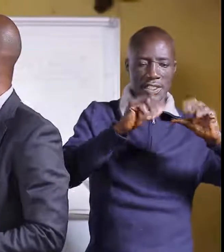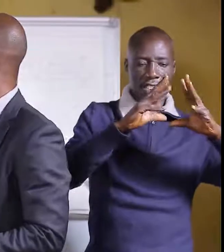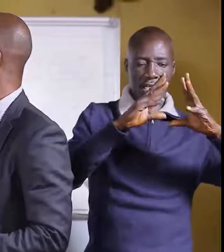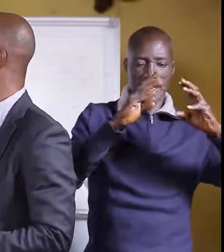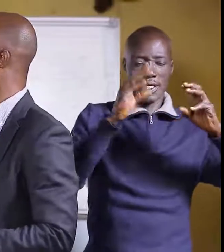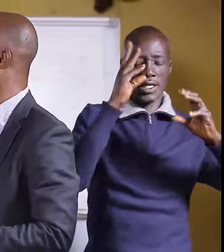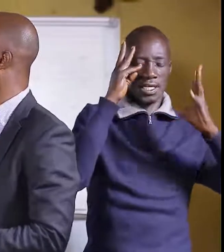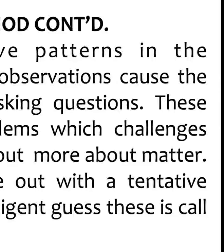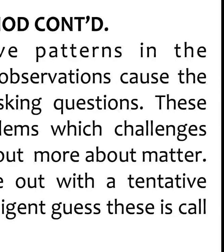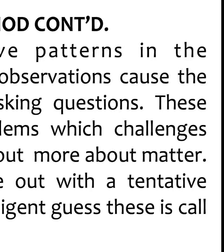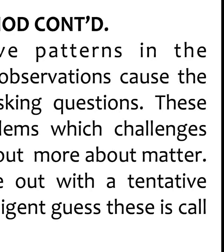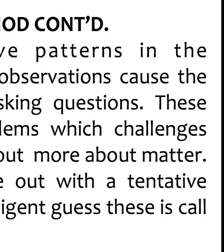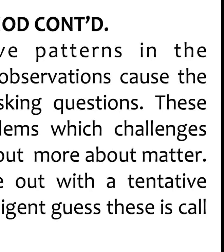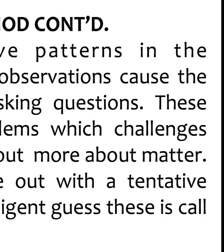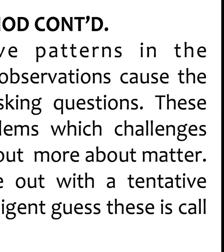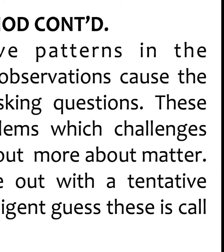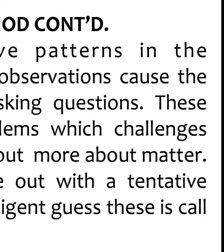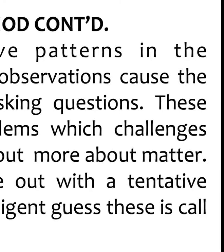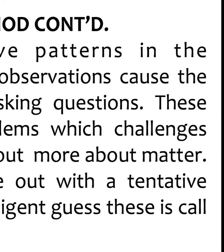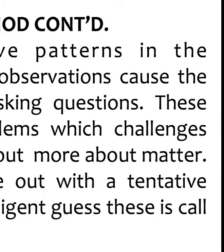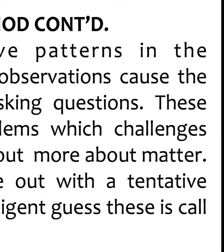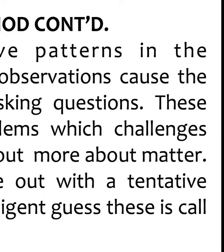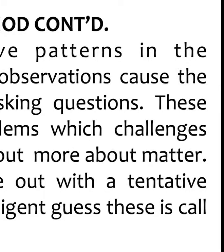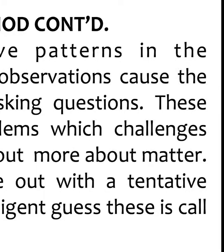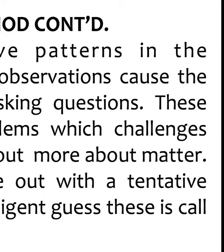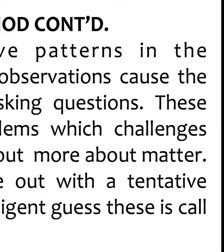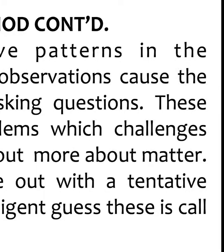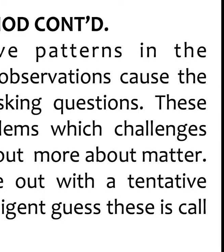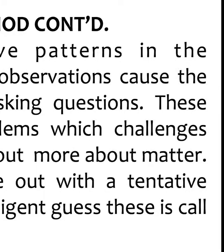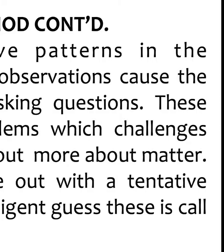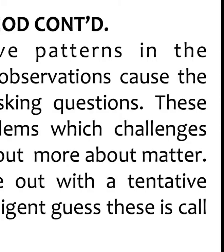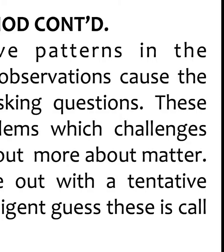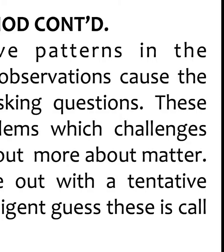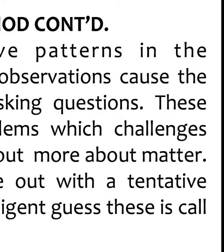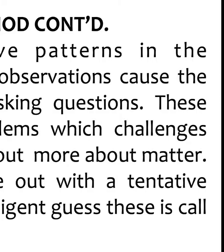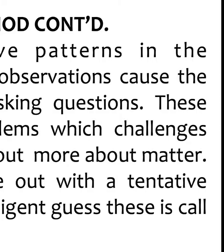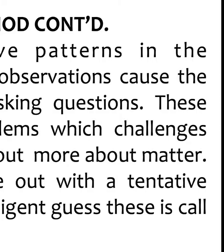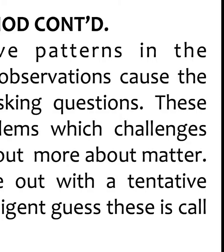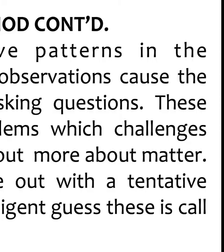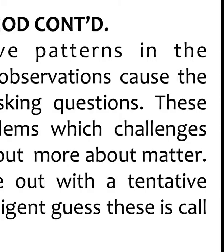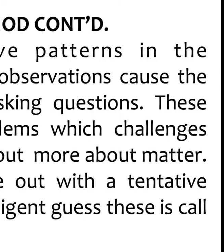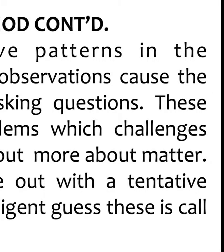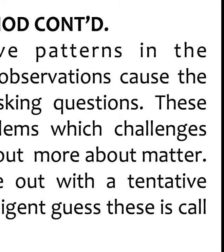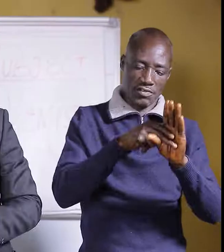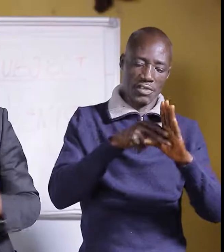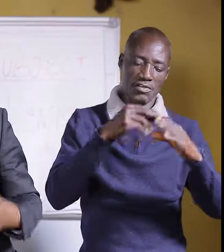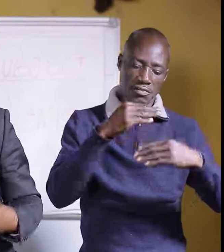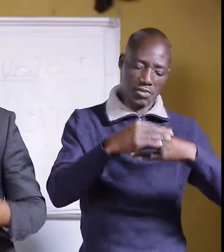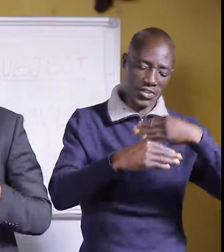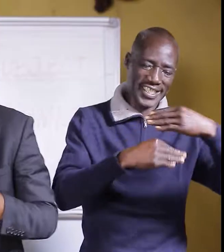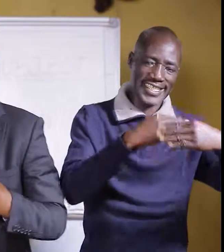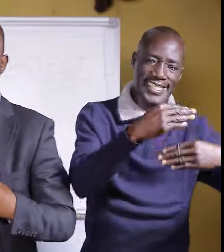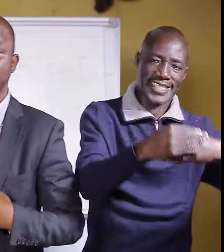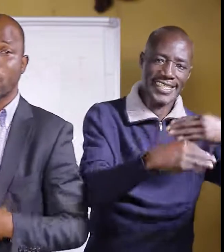this investigation. Now, how do we go about this scientific method? In this scientific method involves processes.